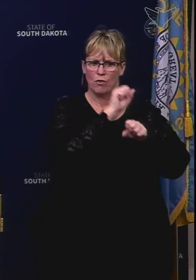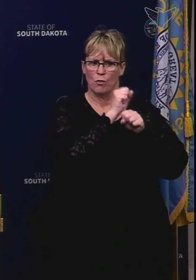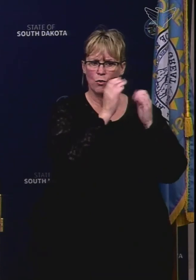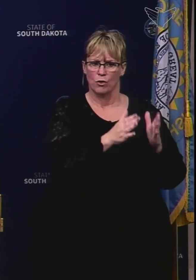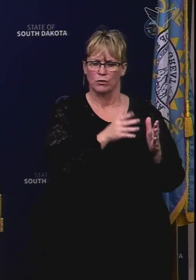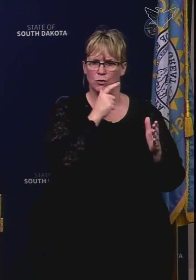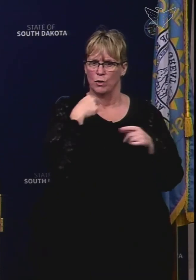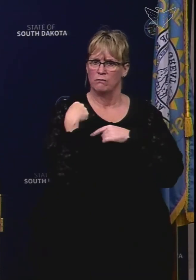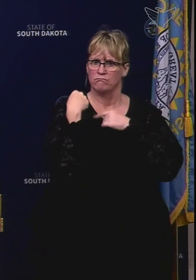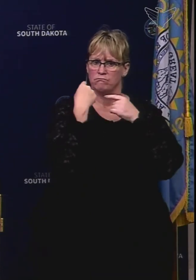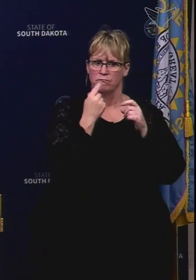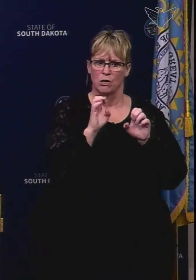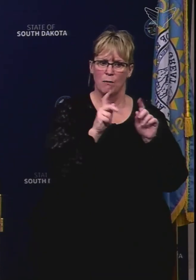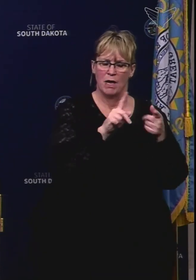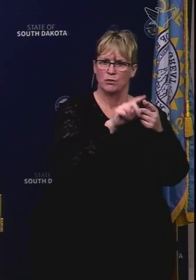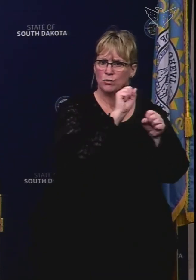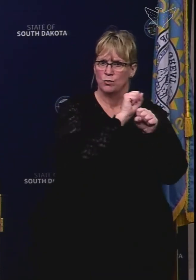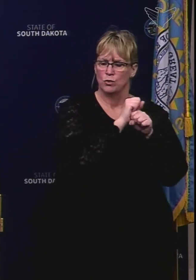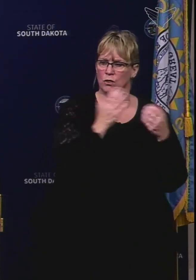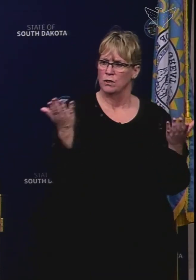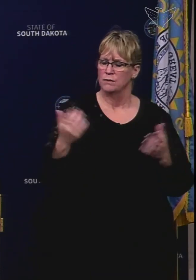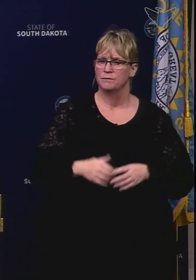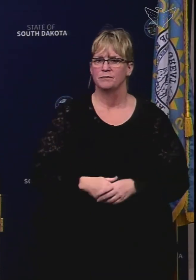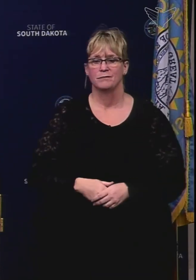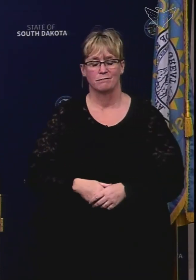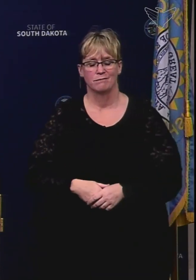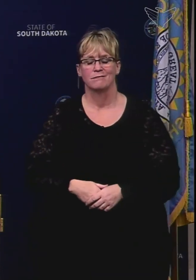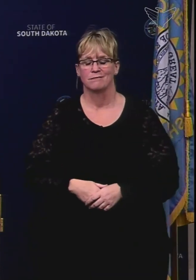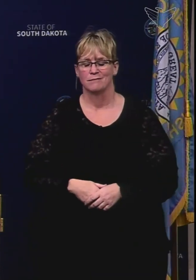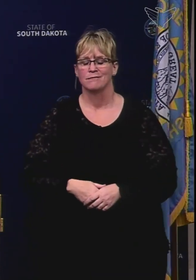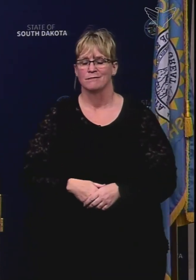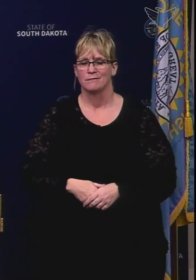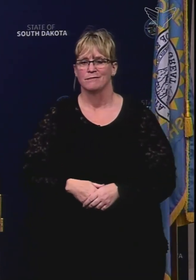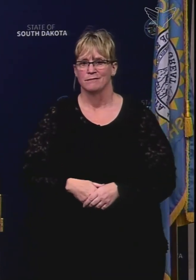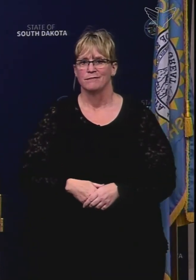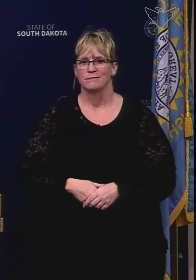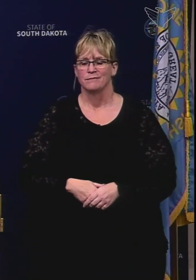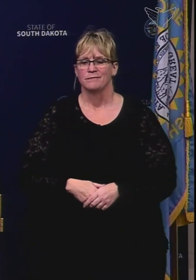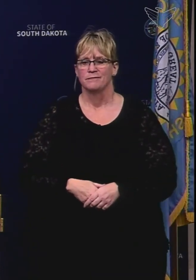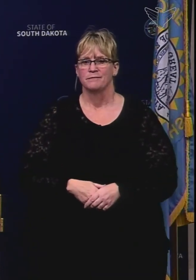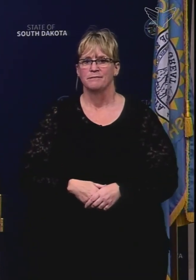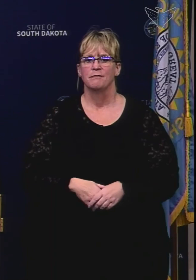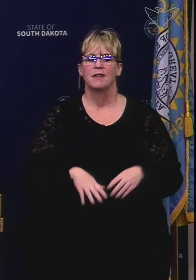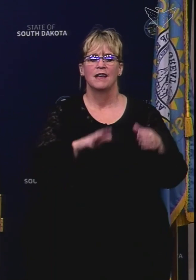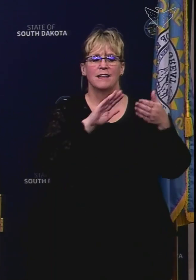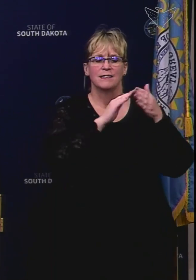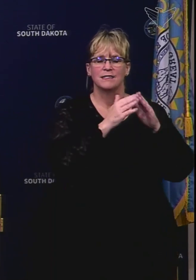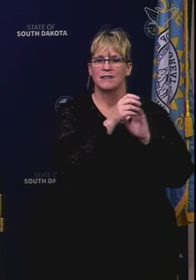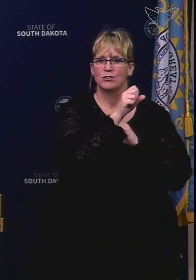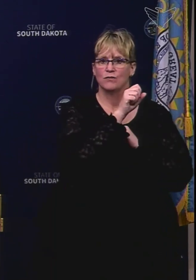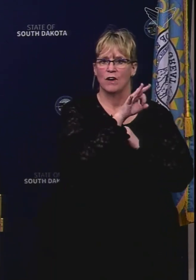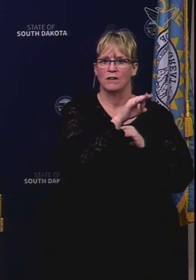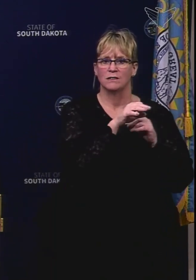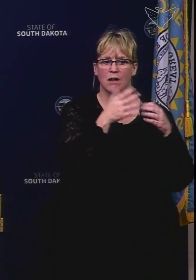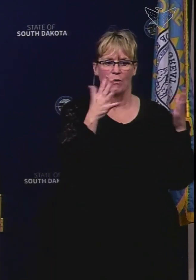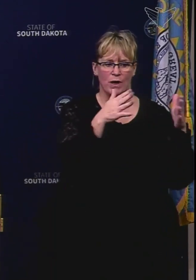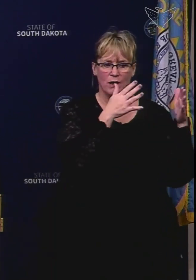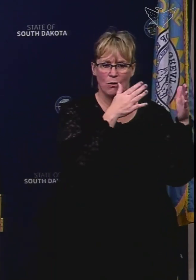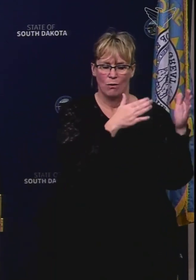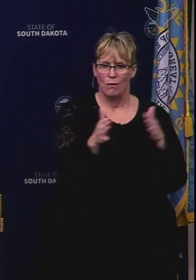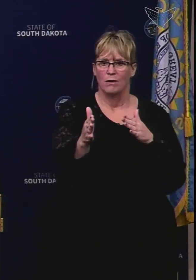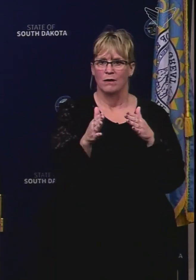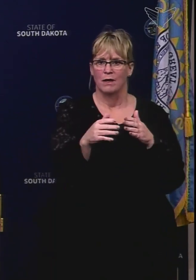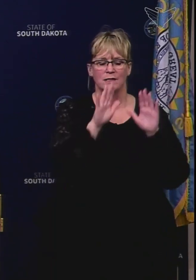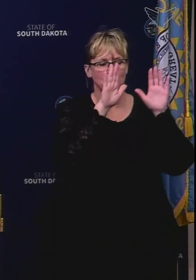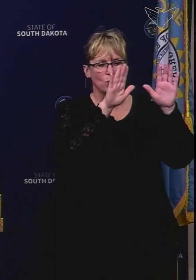have since returned to work. Thank you. Yeah, we sure can. You know, the city of Sioux Falls is organizing that, and I think it's wonderful